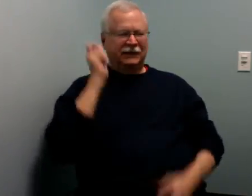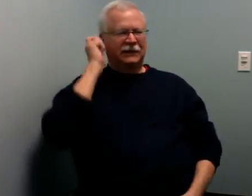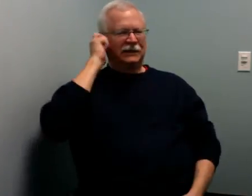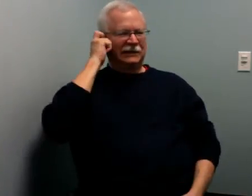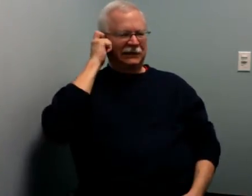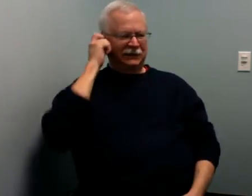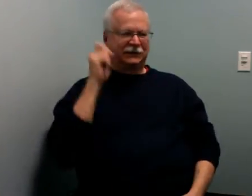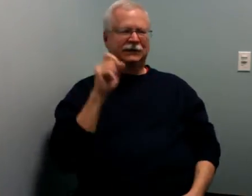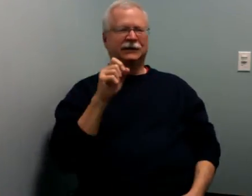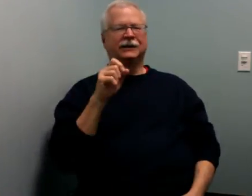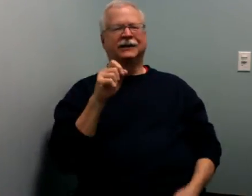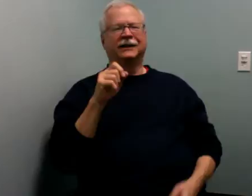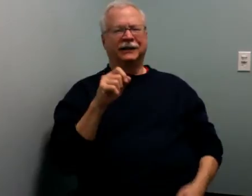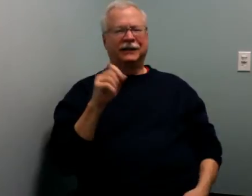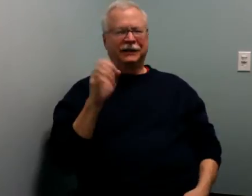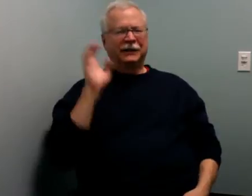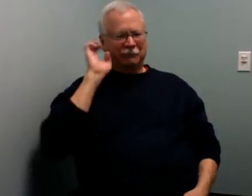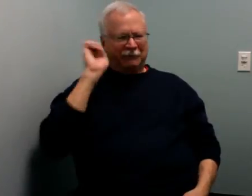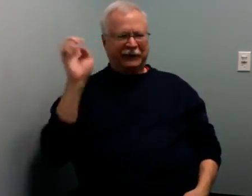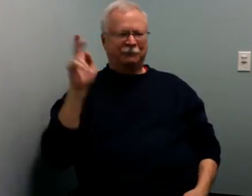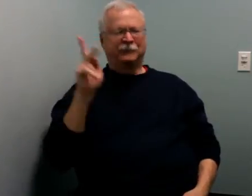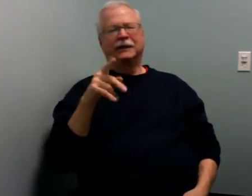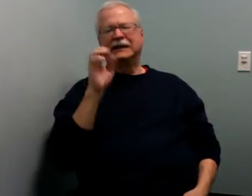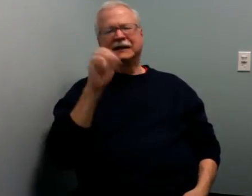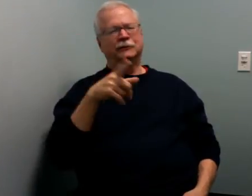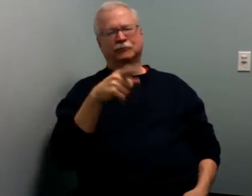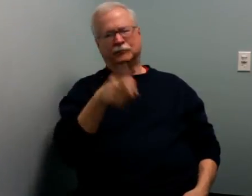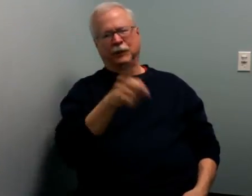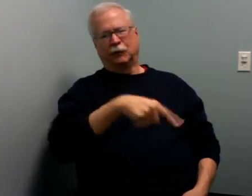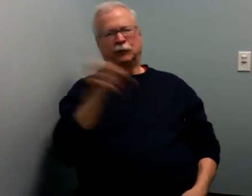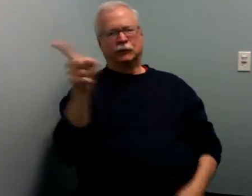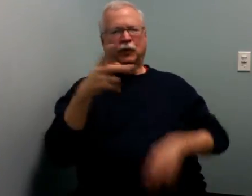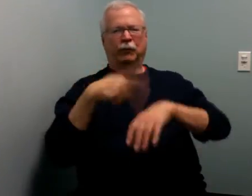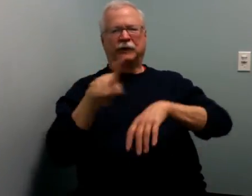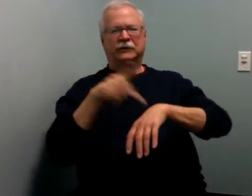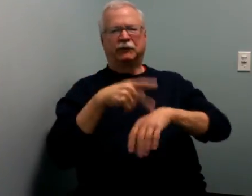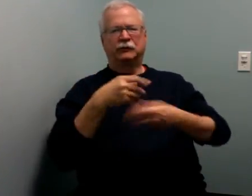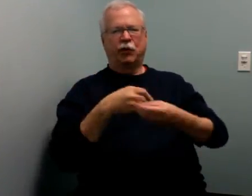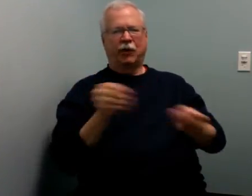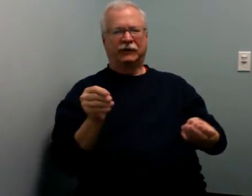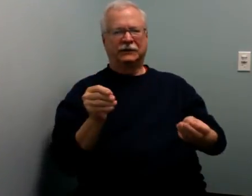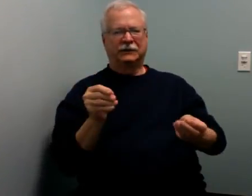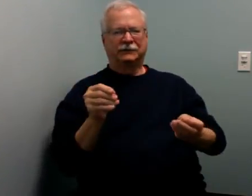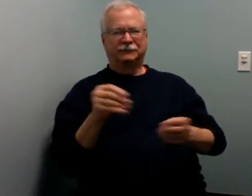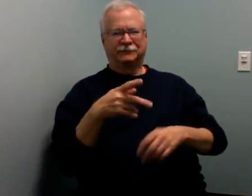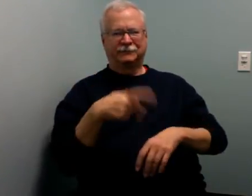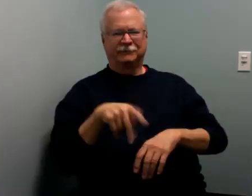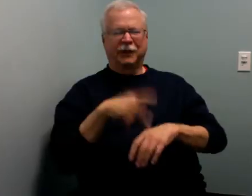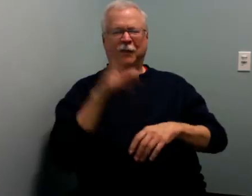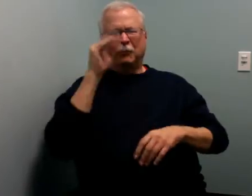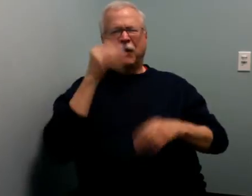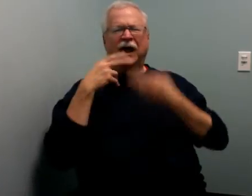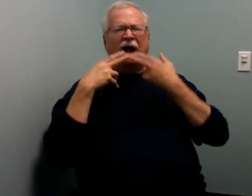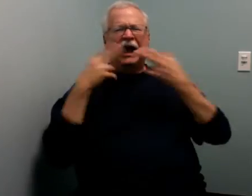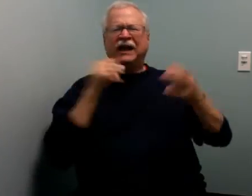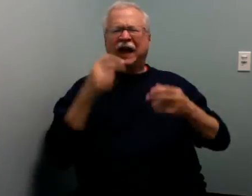And the next time, I had my hearing aid on and it was making this big screeching noise. And he yelled at me and he said, "Oh, you